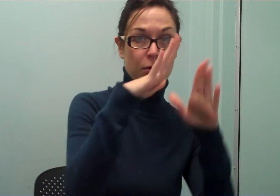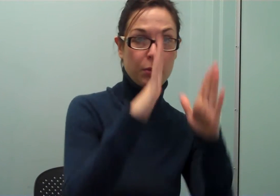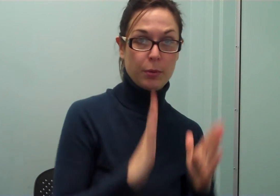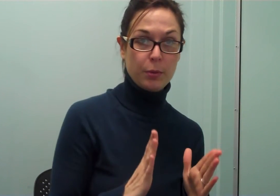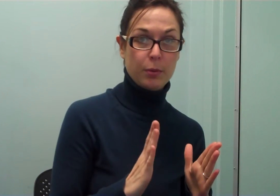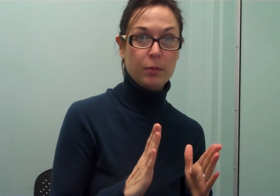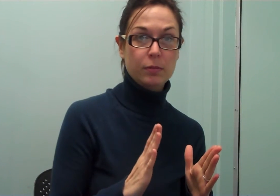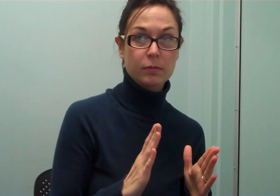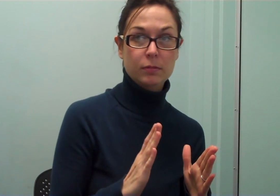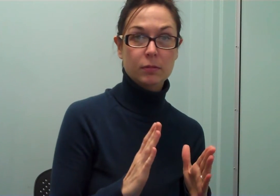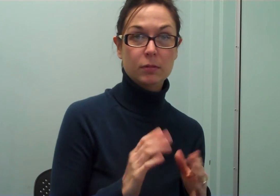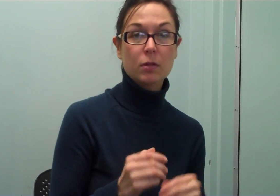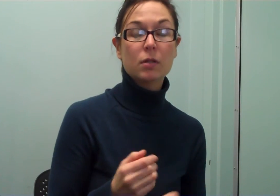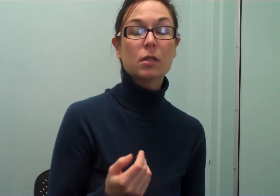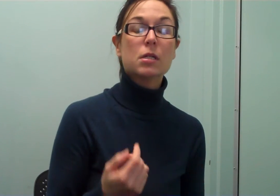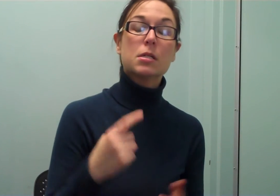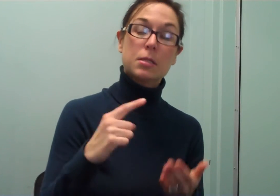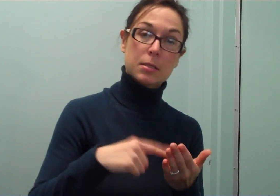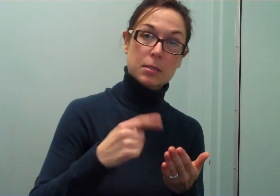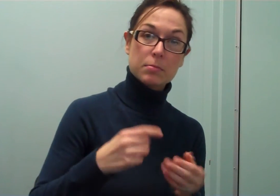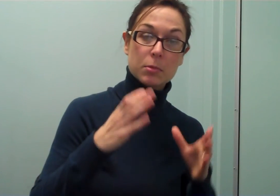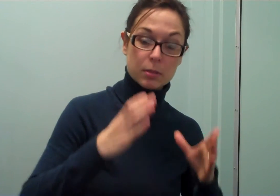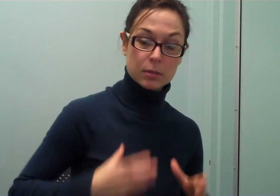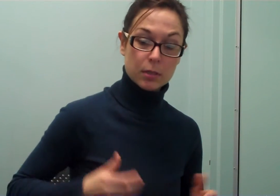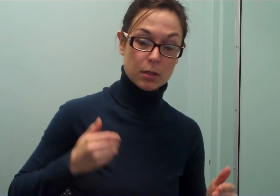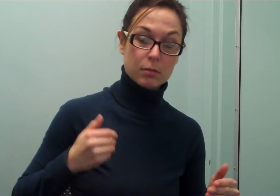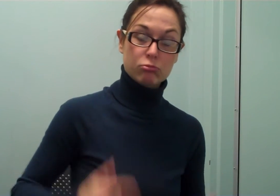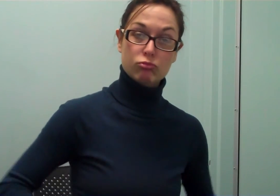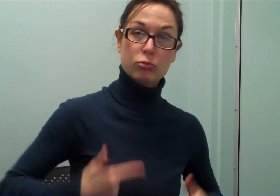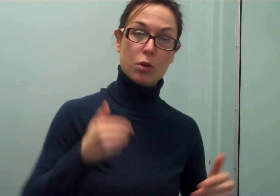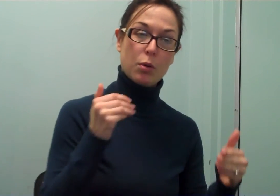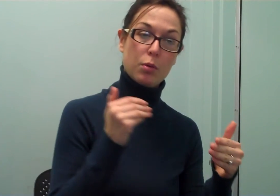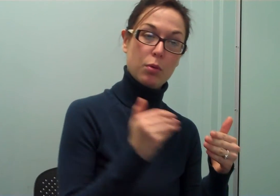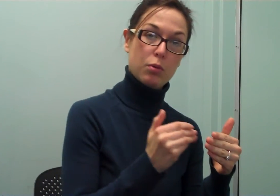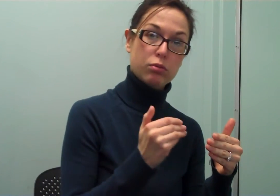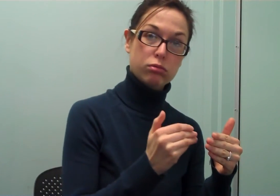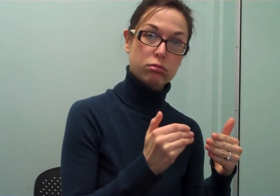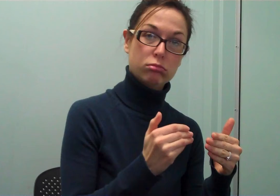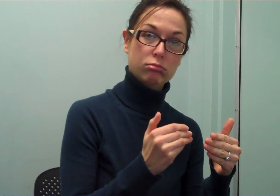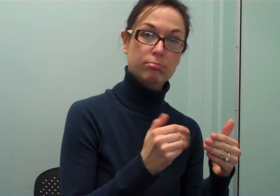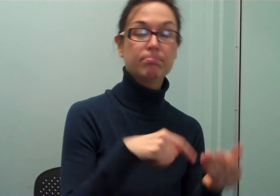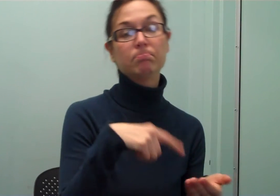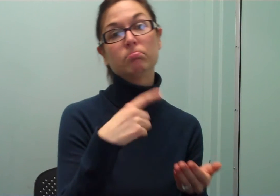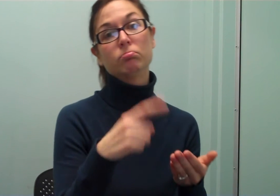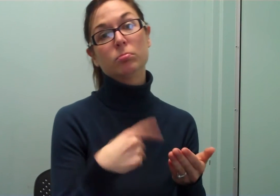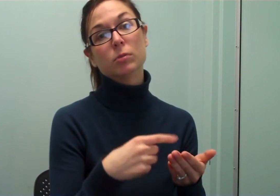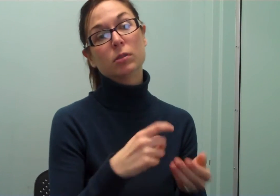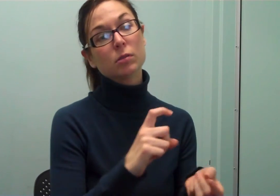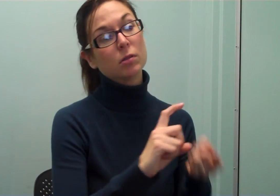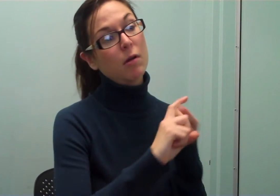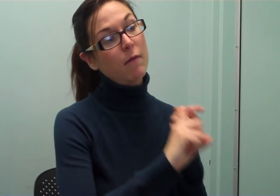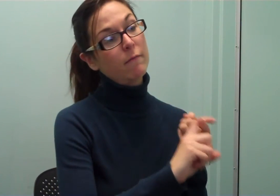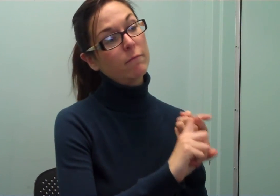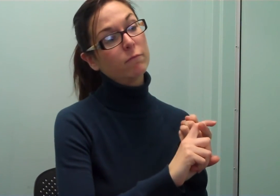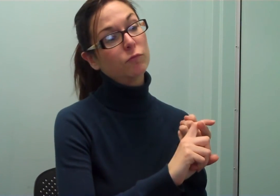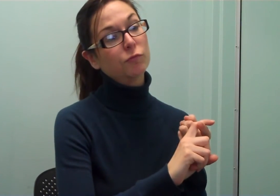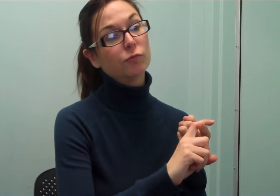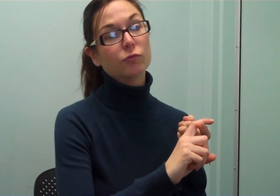to come to the house. And a few girlfriends that visit on the weekends or maybe perhaps my day off. That